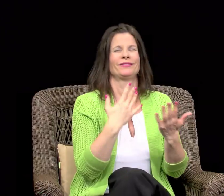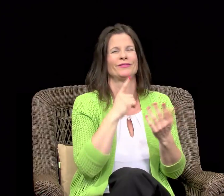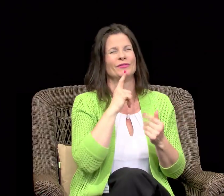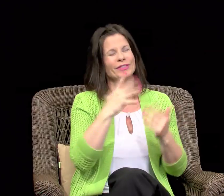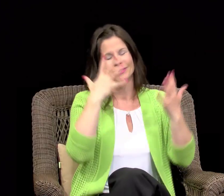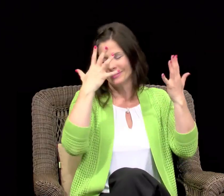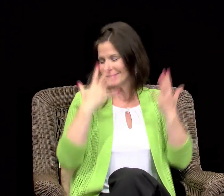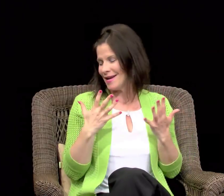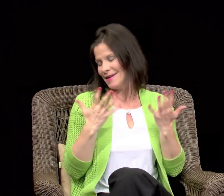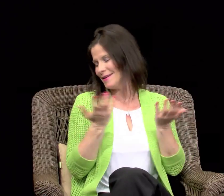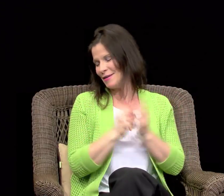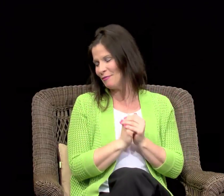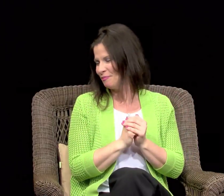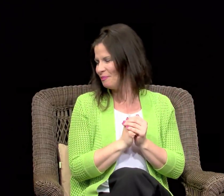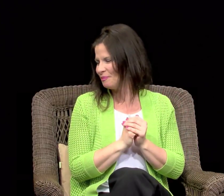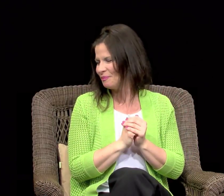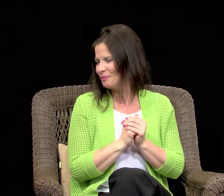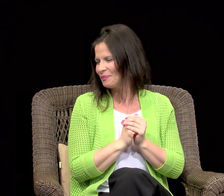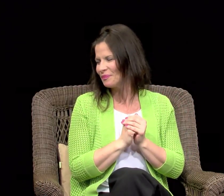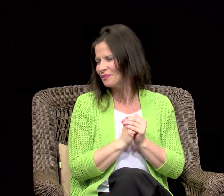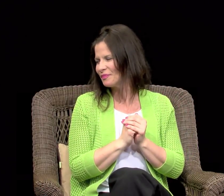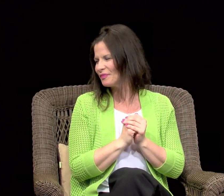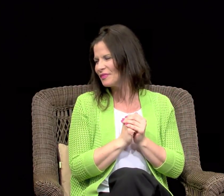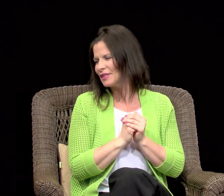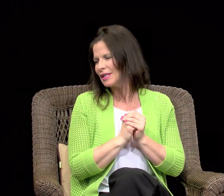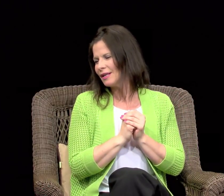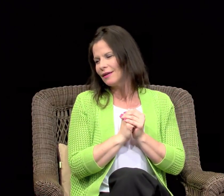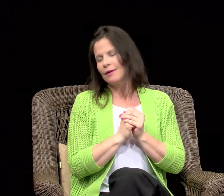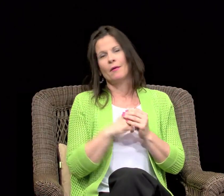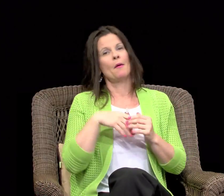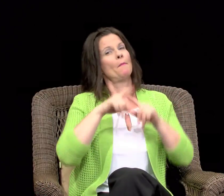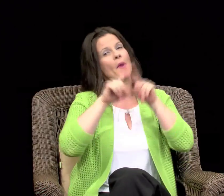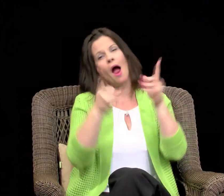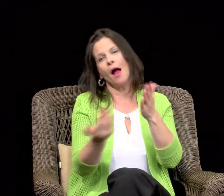that we're being scapegoated, and it really is unfortunate.